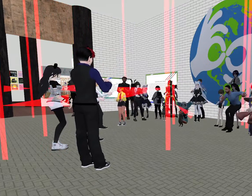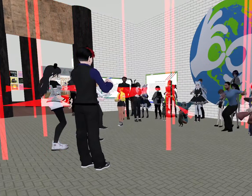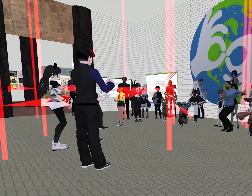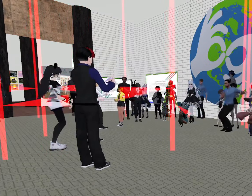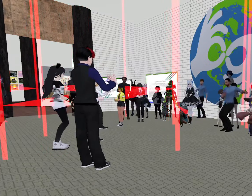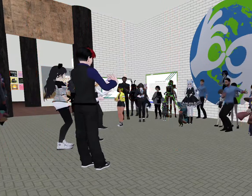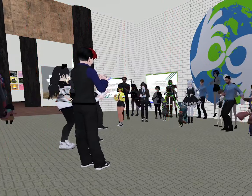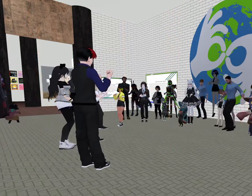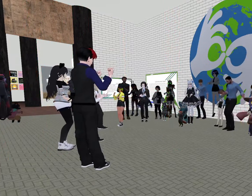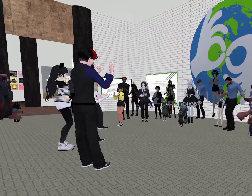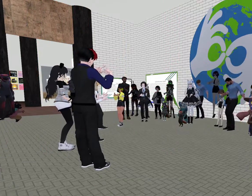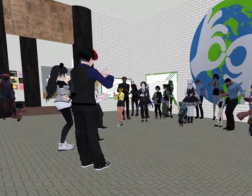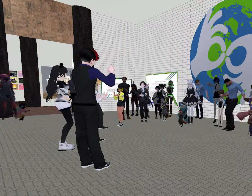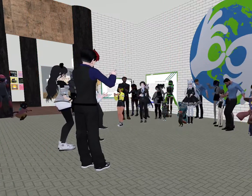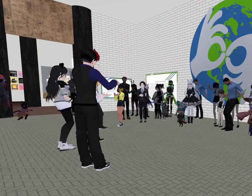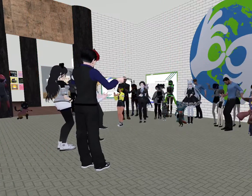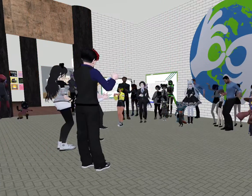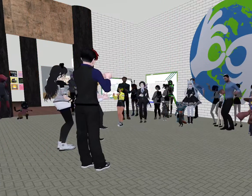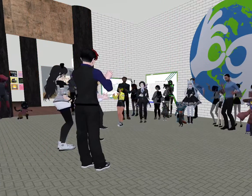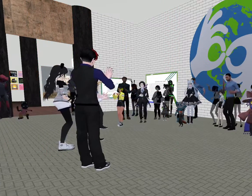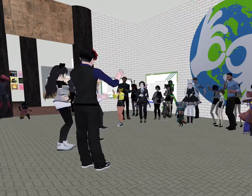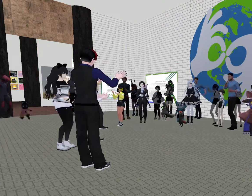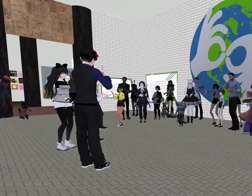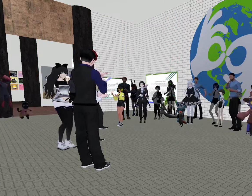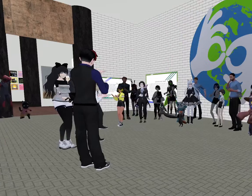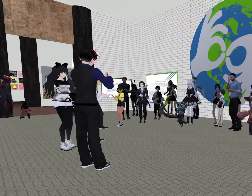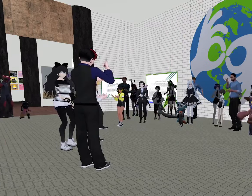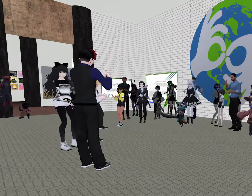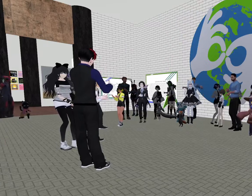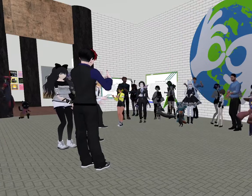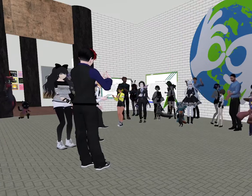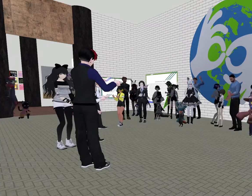of differences in the signs between each one of those languages.